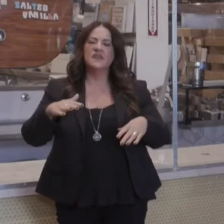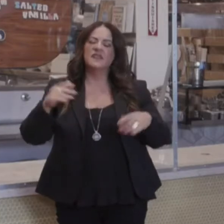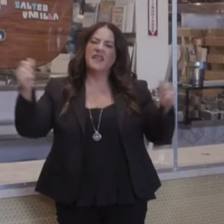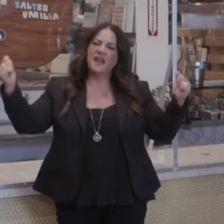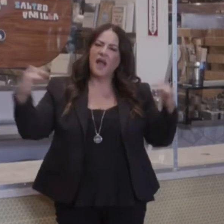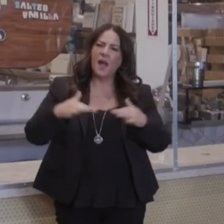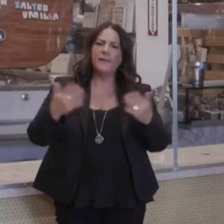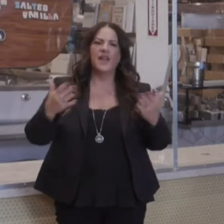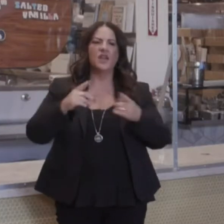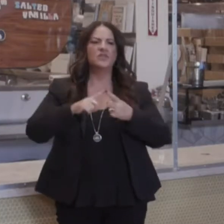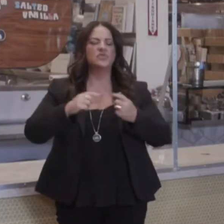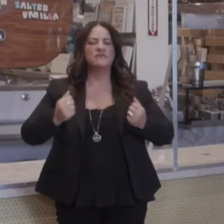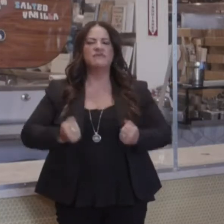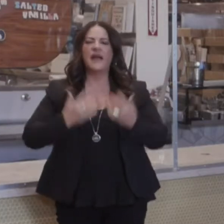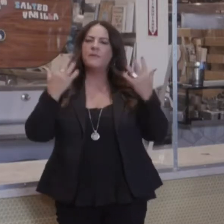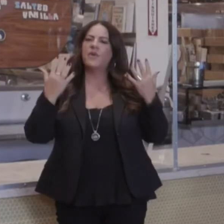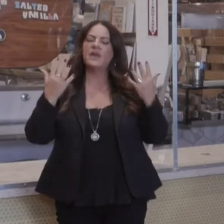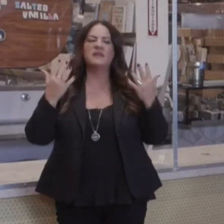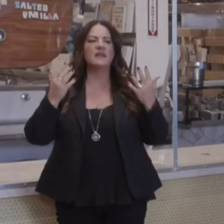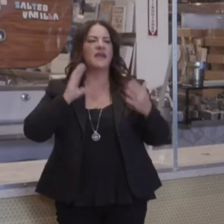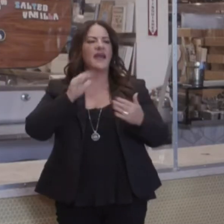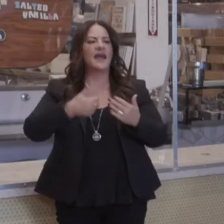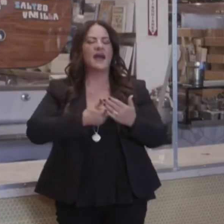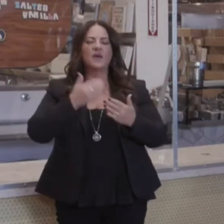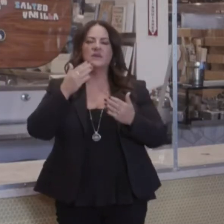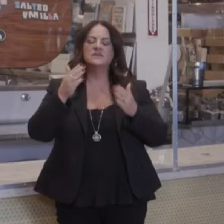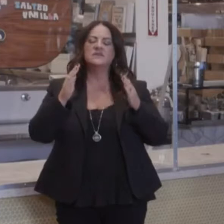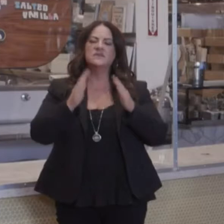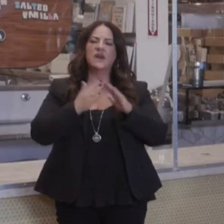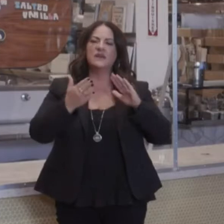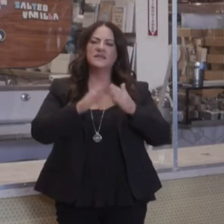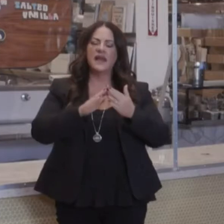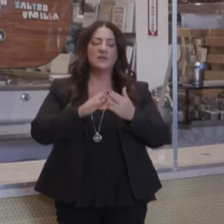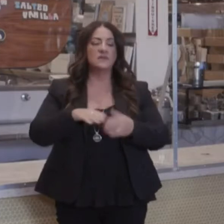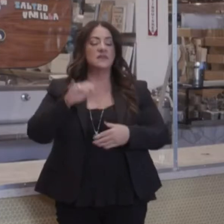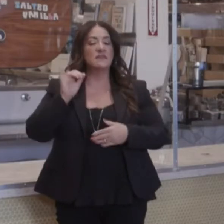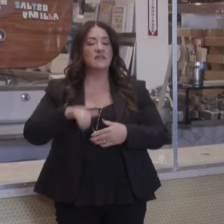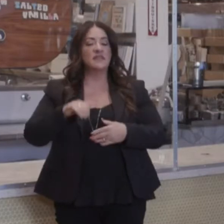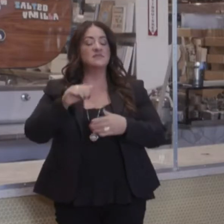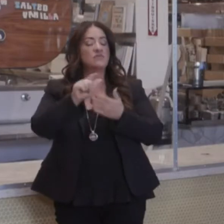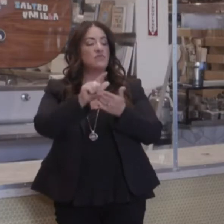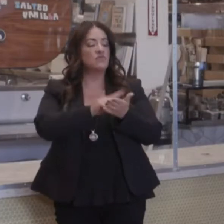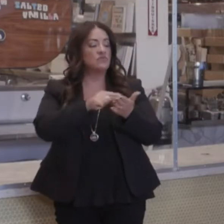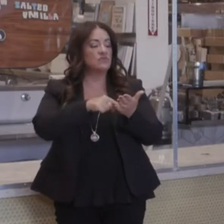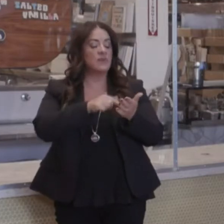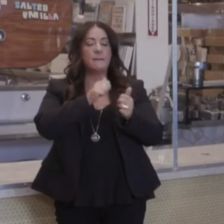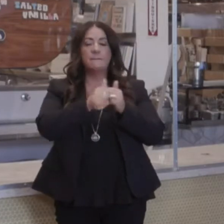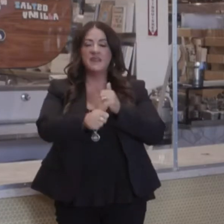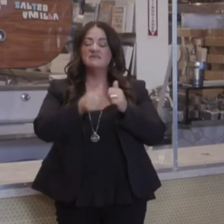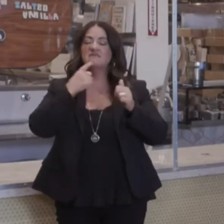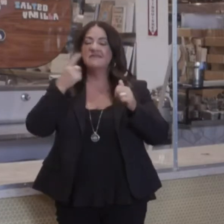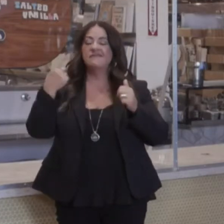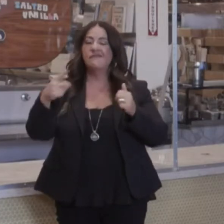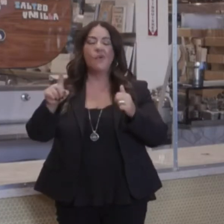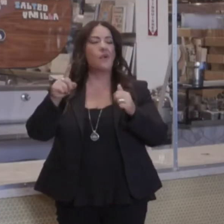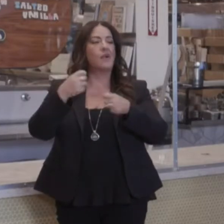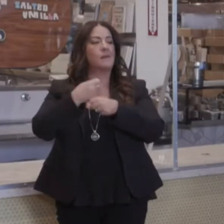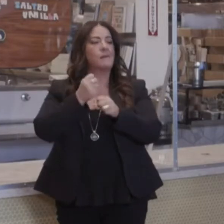downtown. The bills we enact here will work to aid businesses like these and revive a vibrant